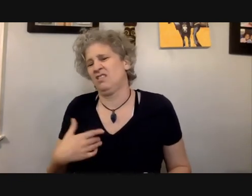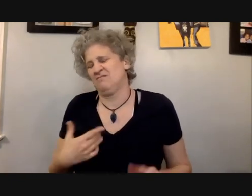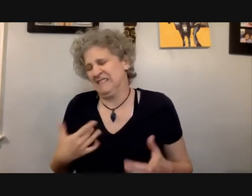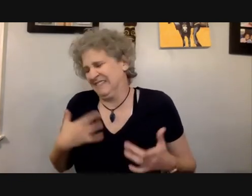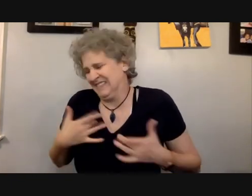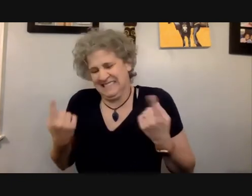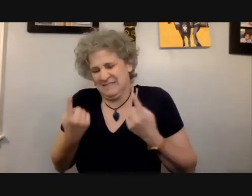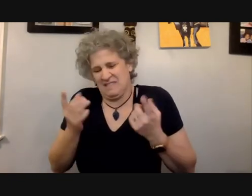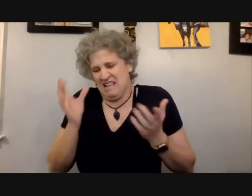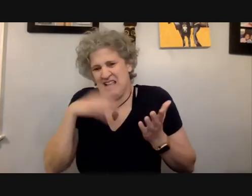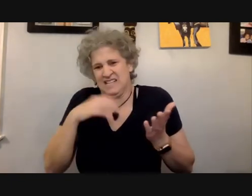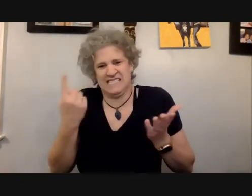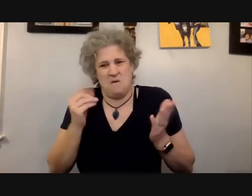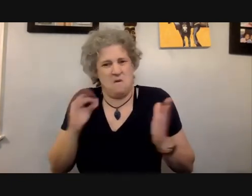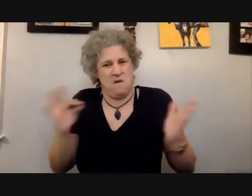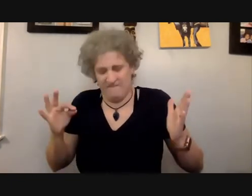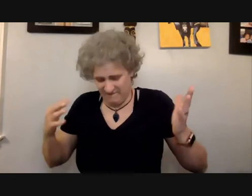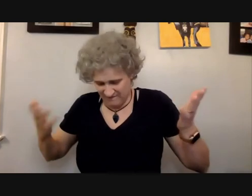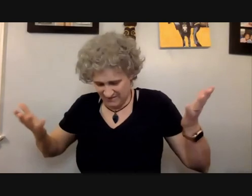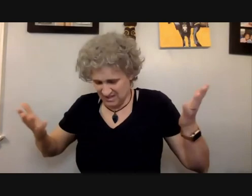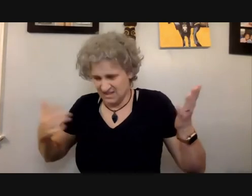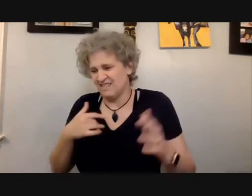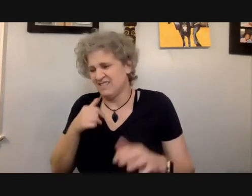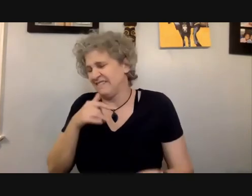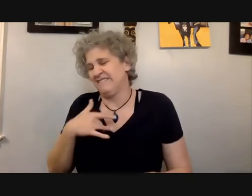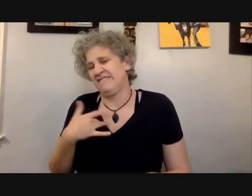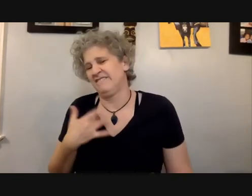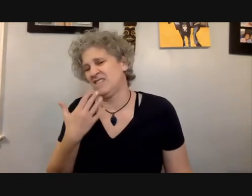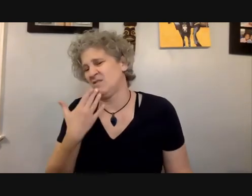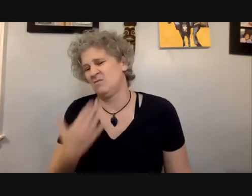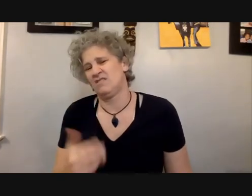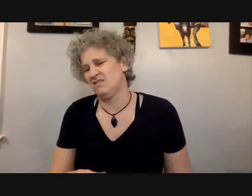Okay, Bill, I was a half an hour late. Not feeling well,